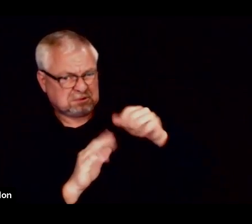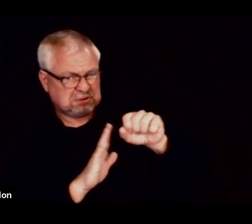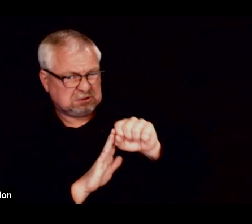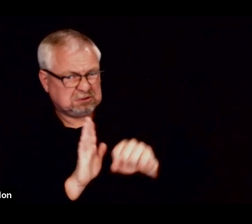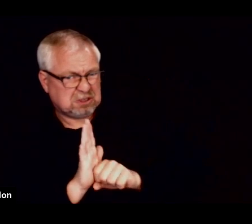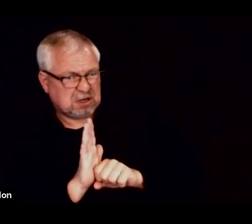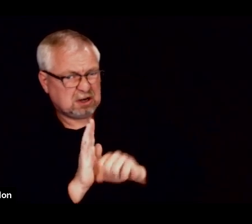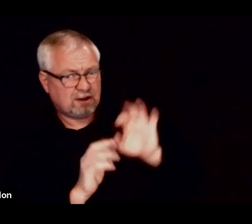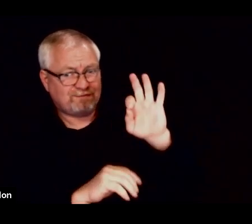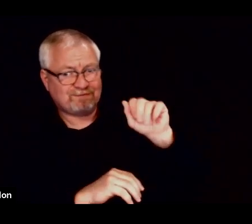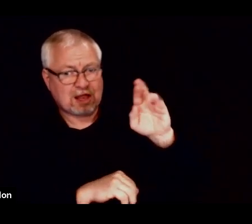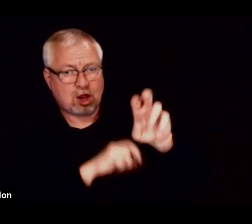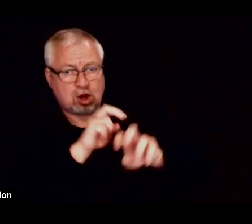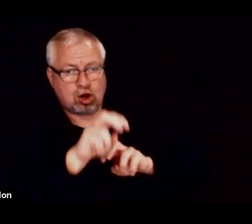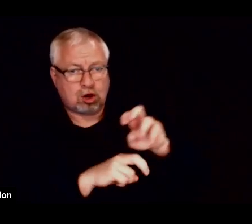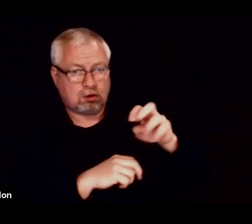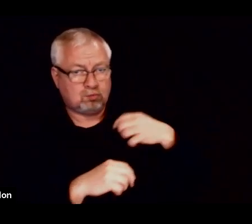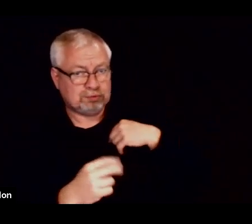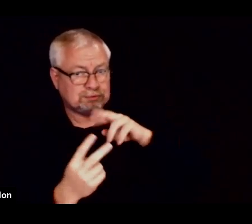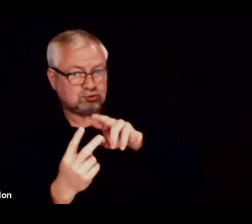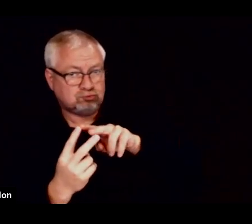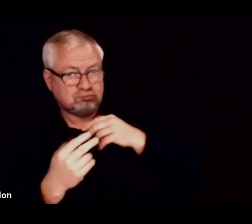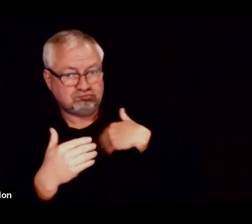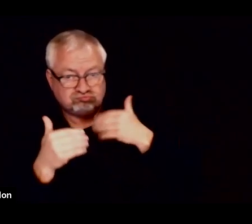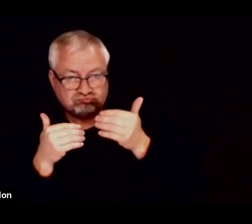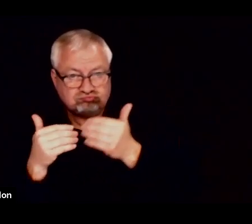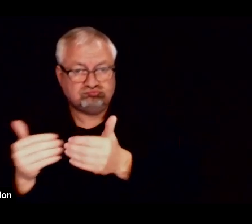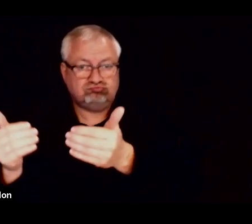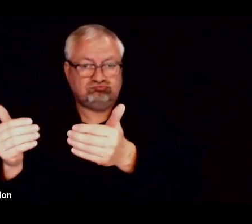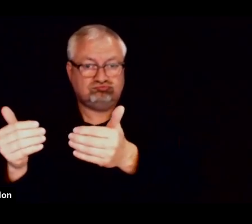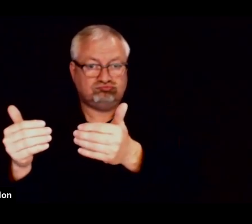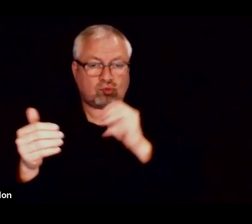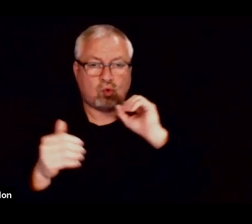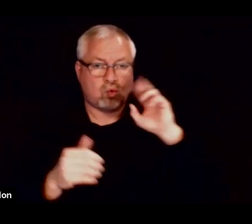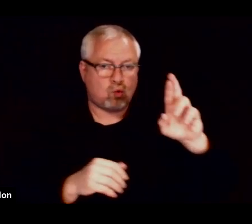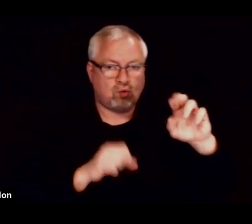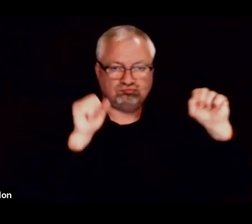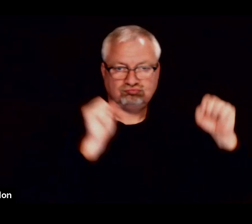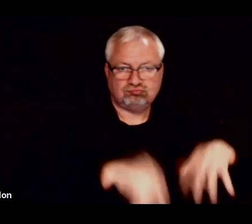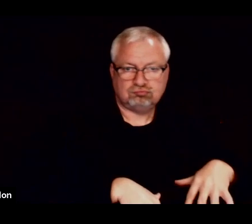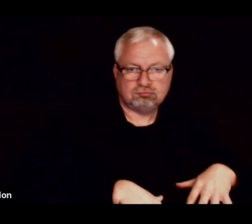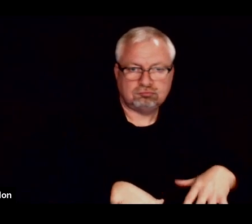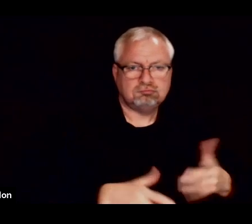has been the health department's current advice and guidance on whether there should be a fair or not?